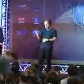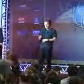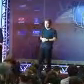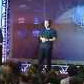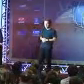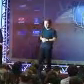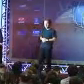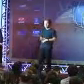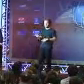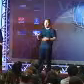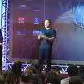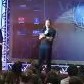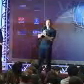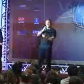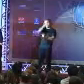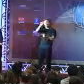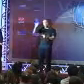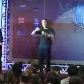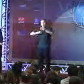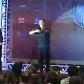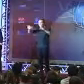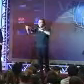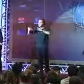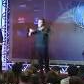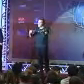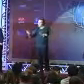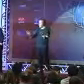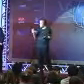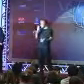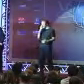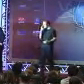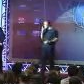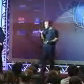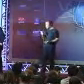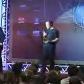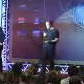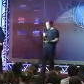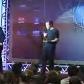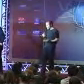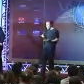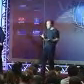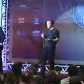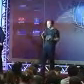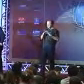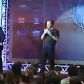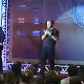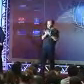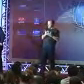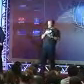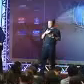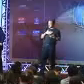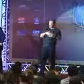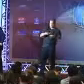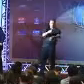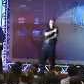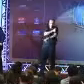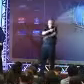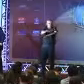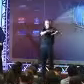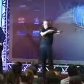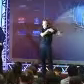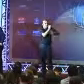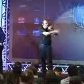alternative. With Linux, you can actually put a complete operating system, the GNU Linux operating